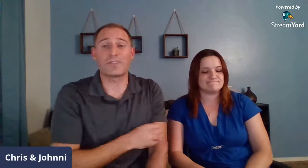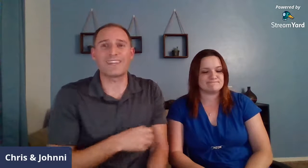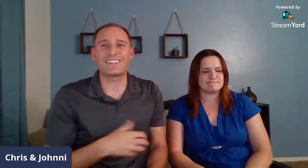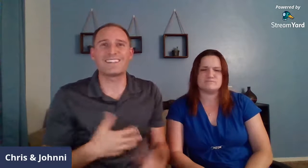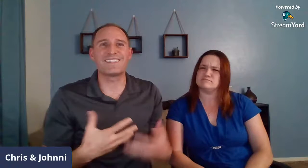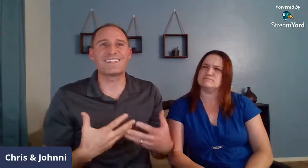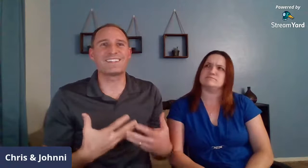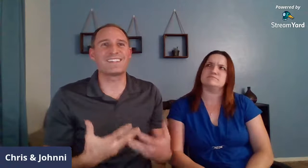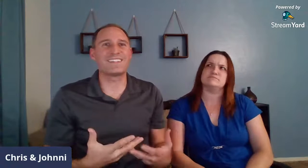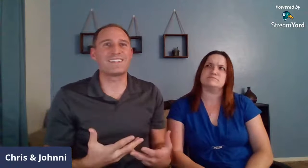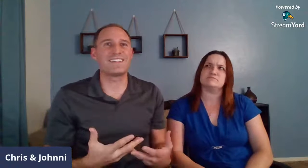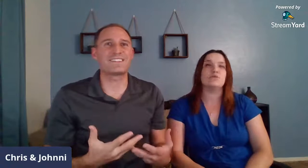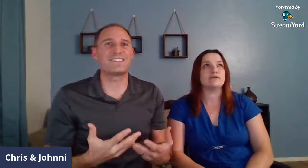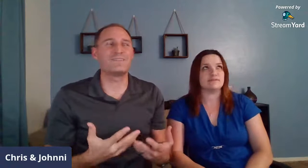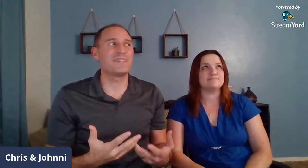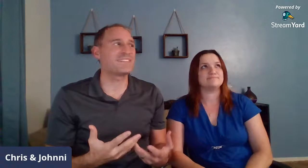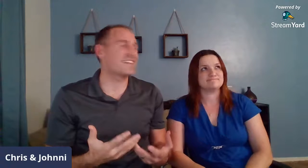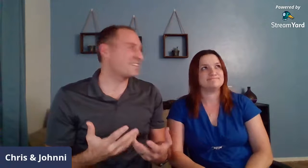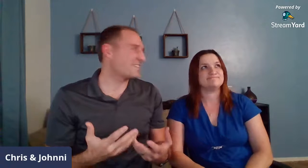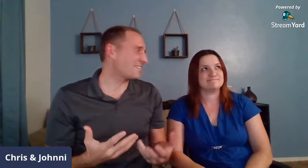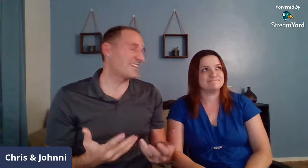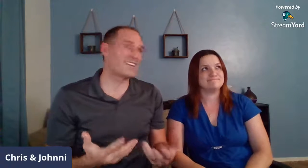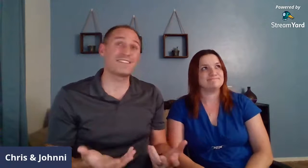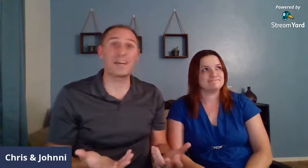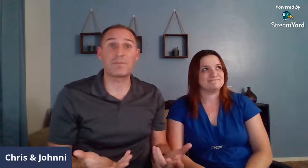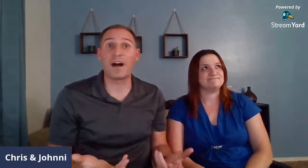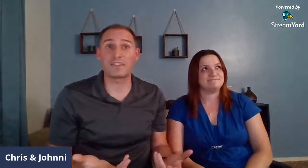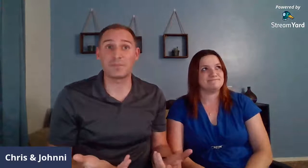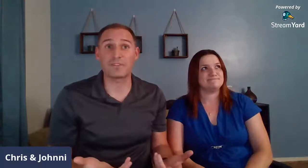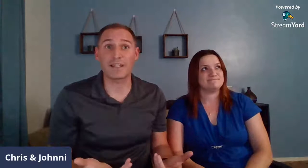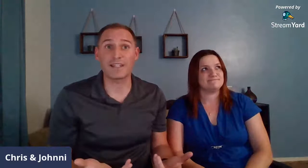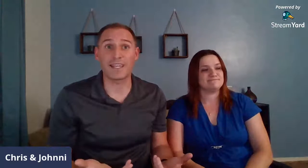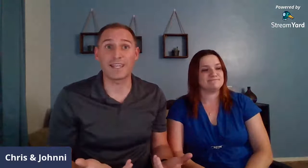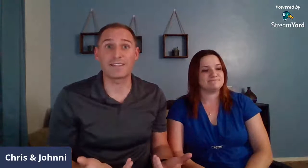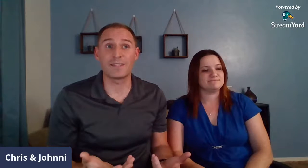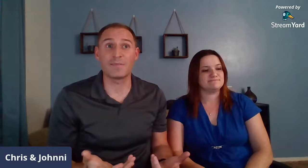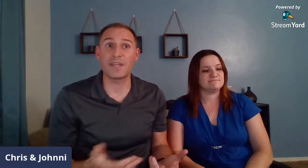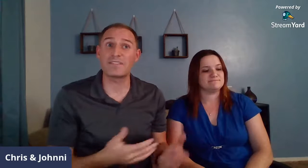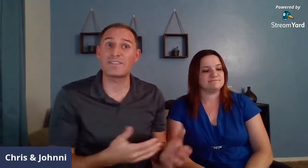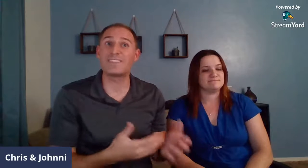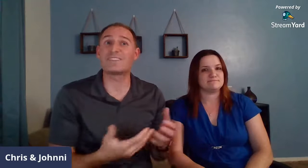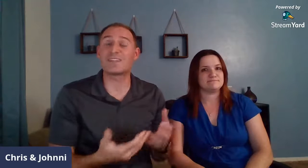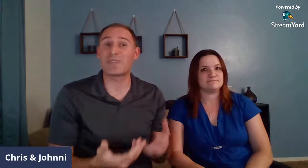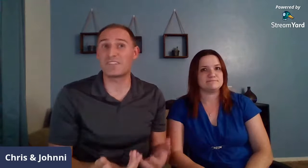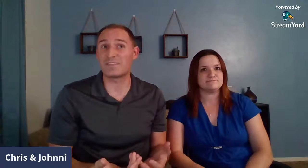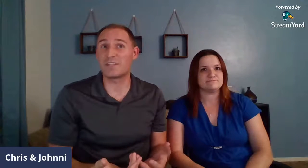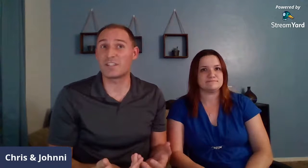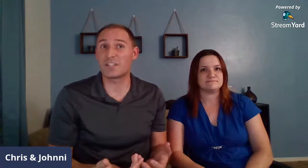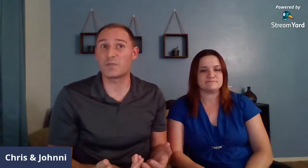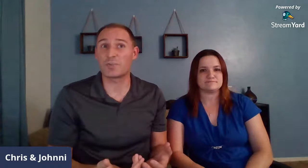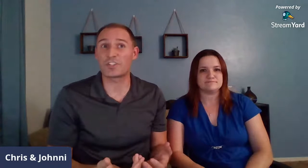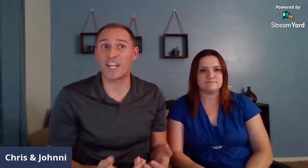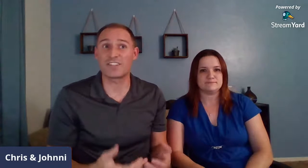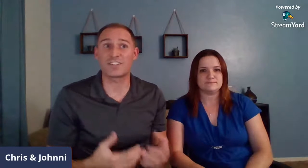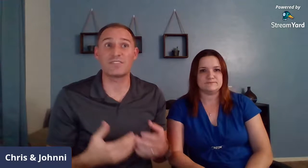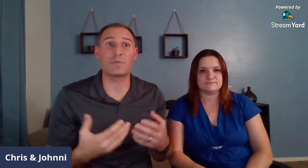that it means that it's not impossible, right? And it might, in some cases, be a little bit more challenging. We might